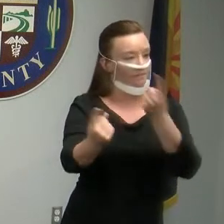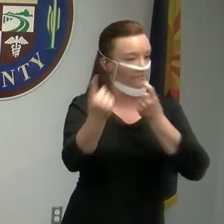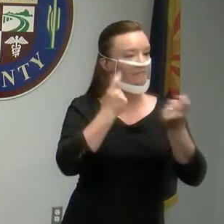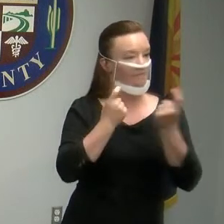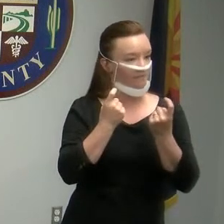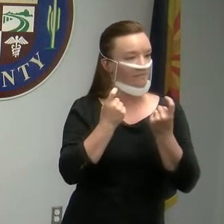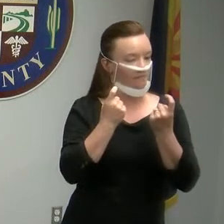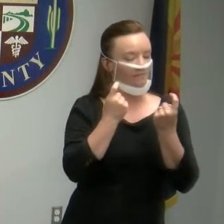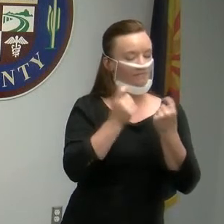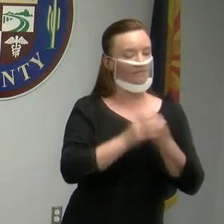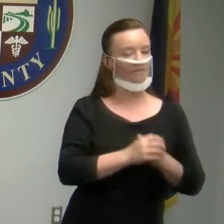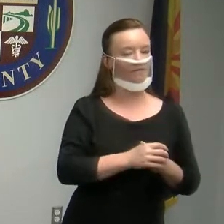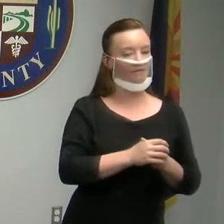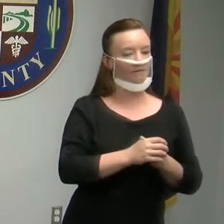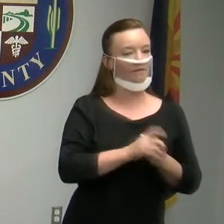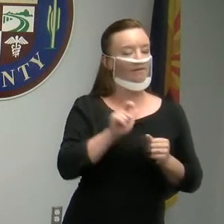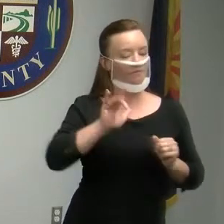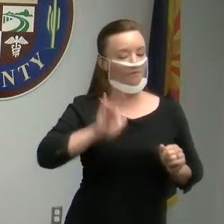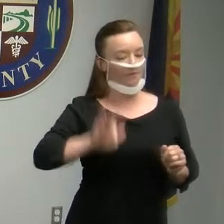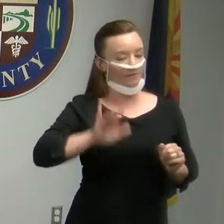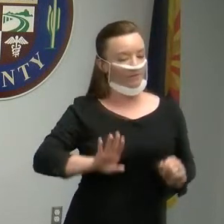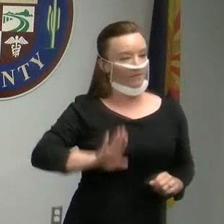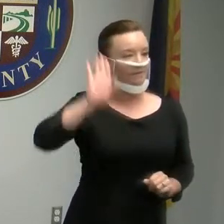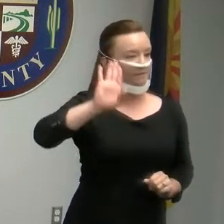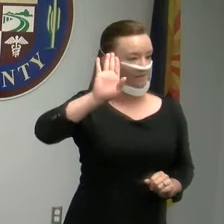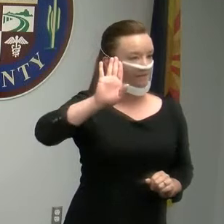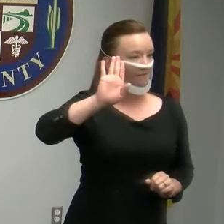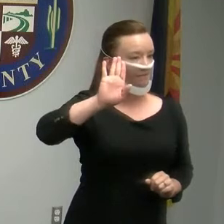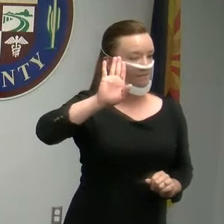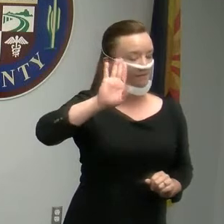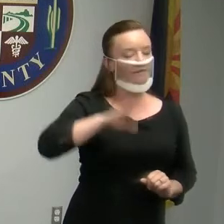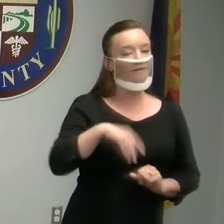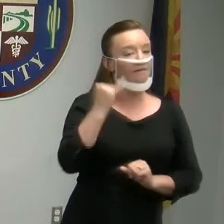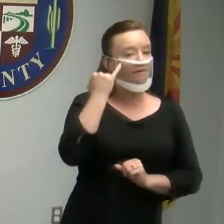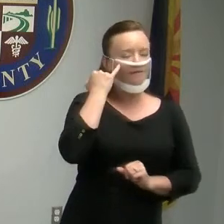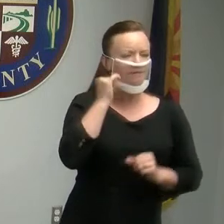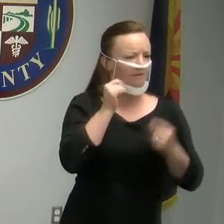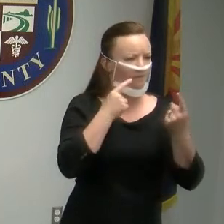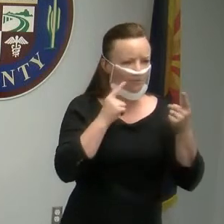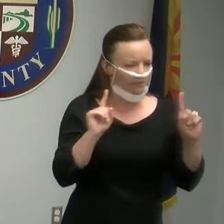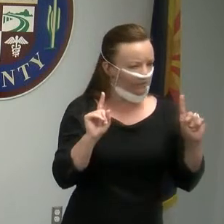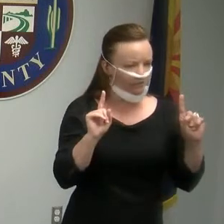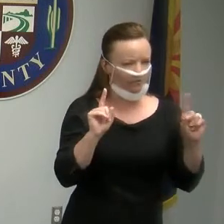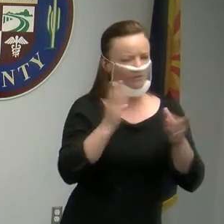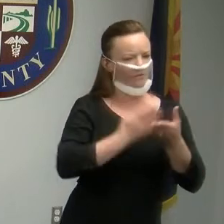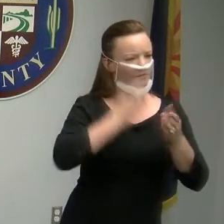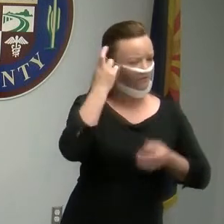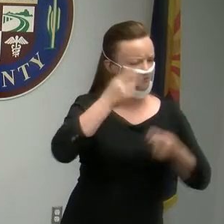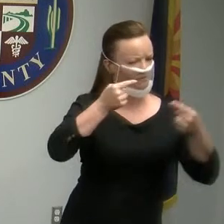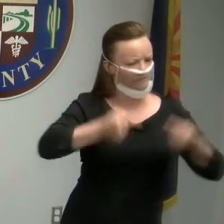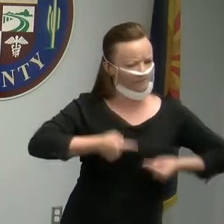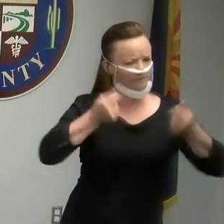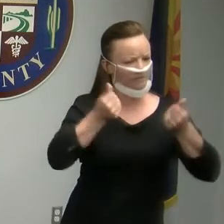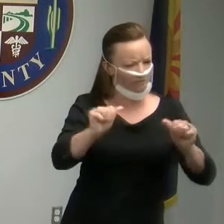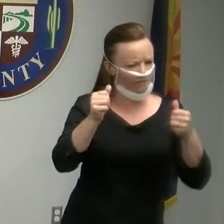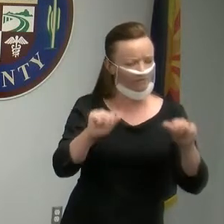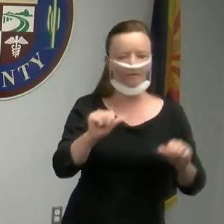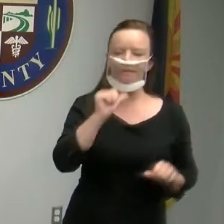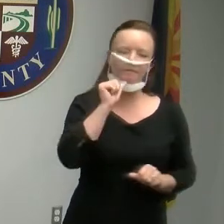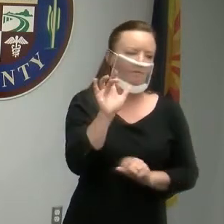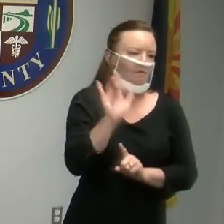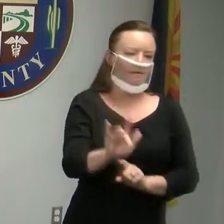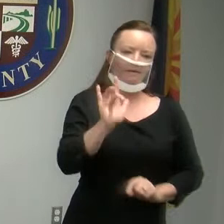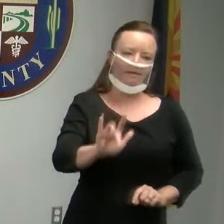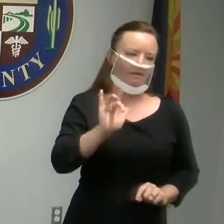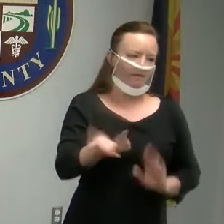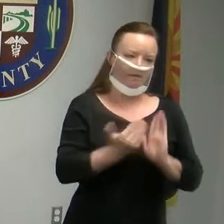question, and you have to virtually raise your hand in the GoToWebinar. If it's not working for some reason and you keep trying it, don't just keep clicking.